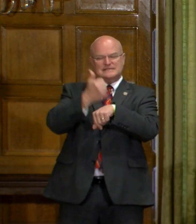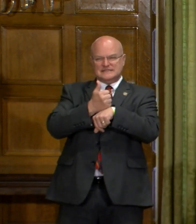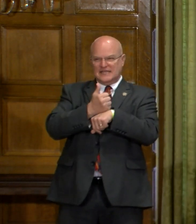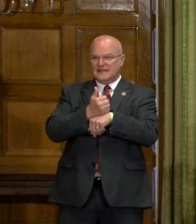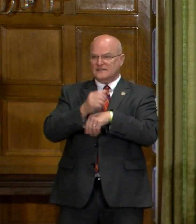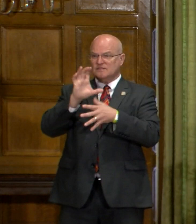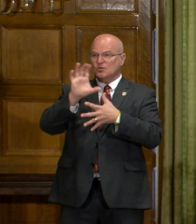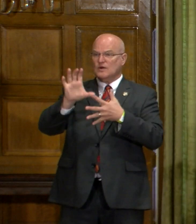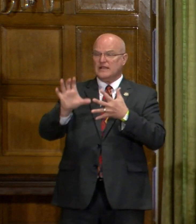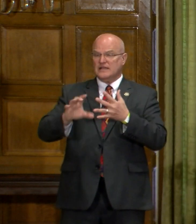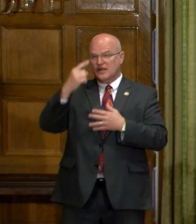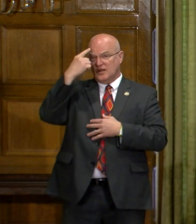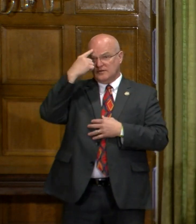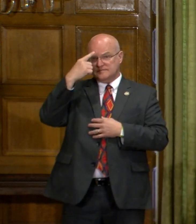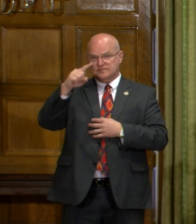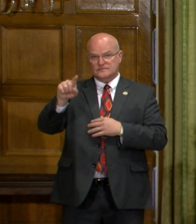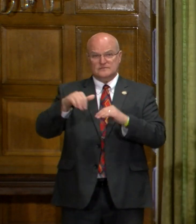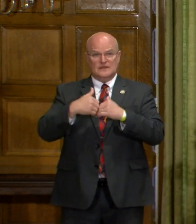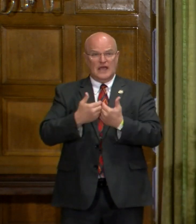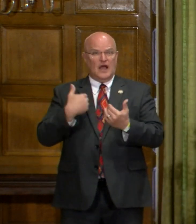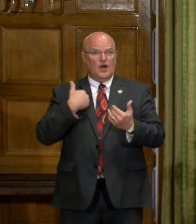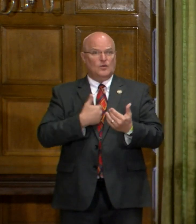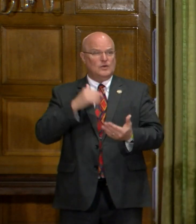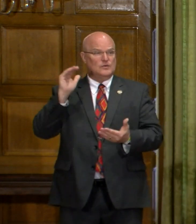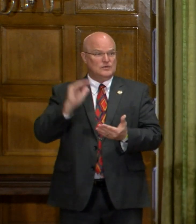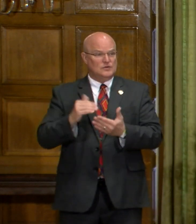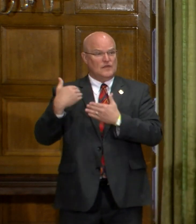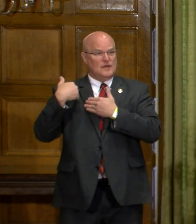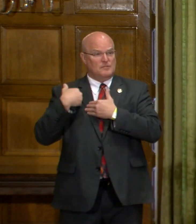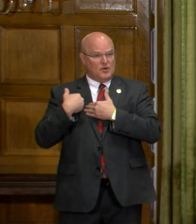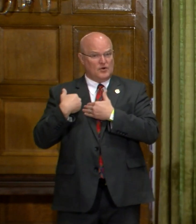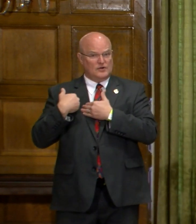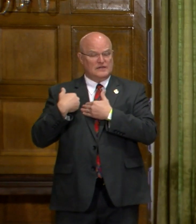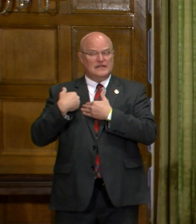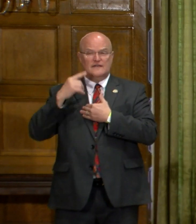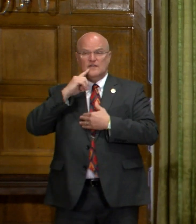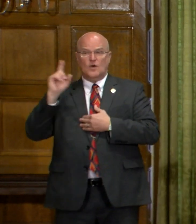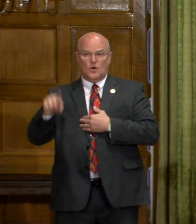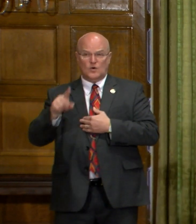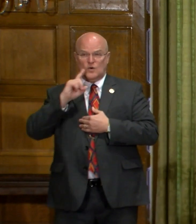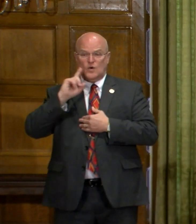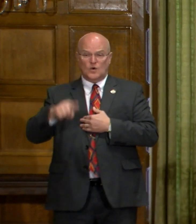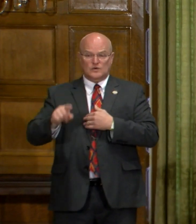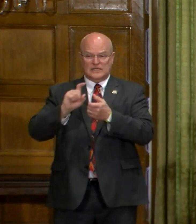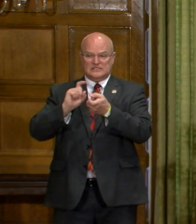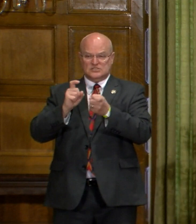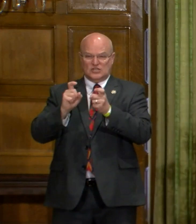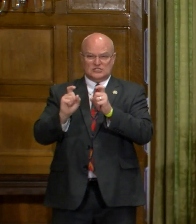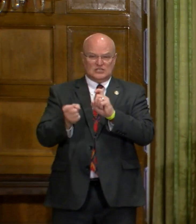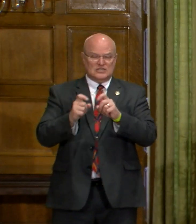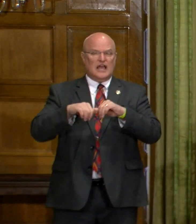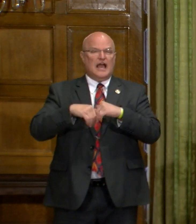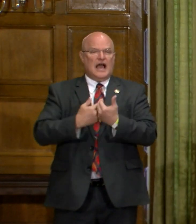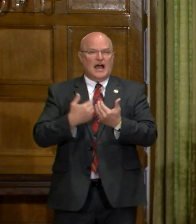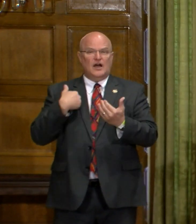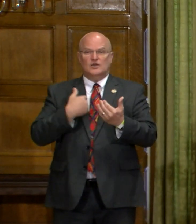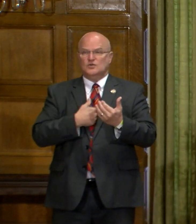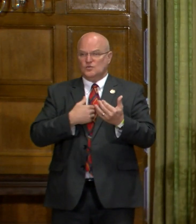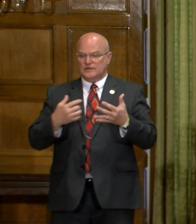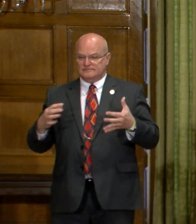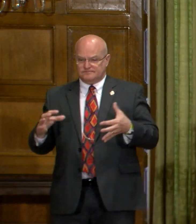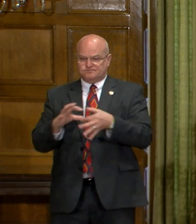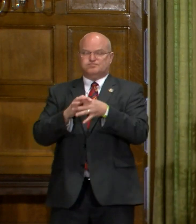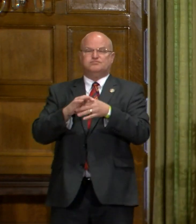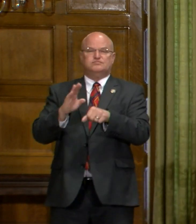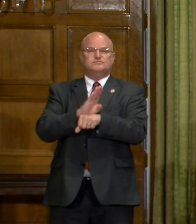criteria for how we reduce the burden of the executive orders, to change those. How do we re-engage